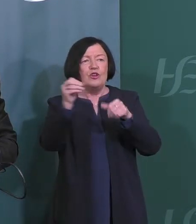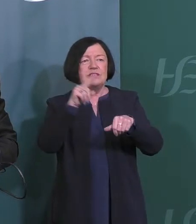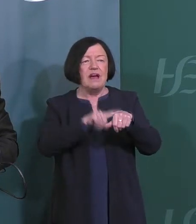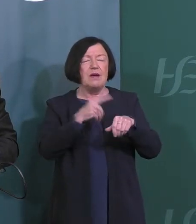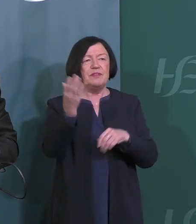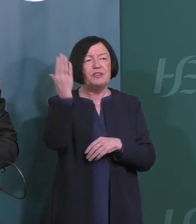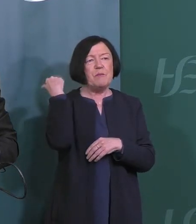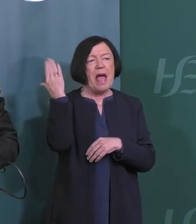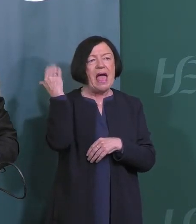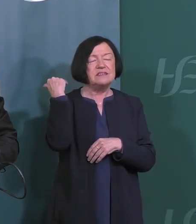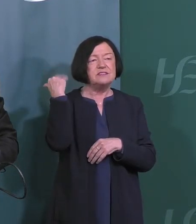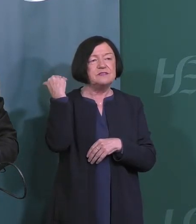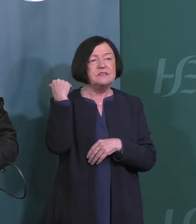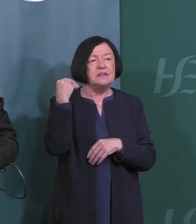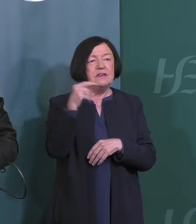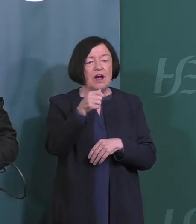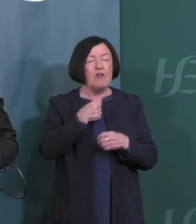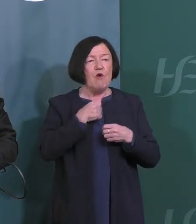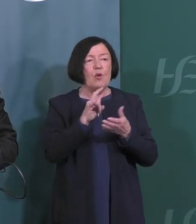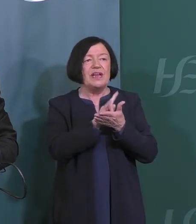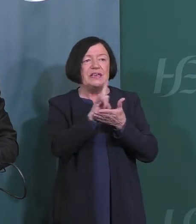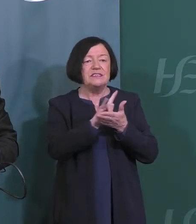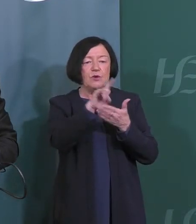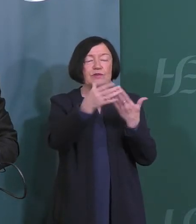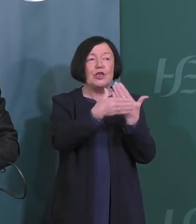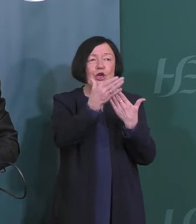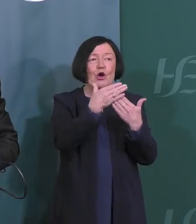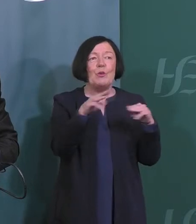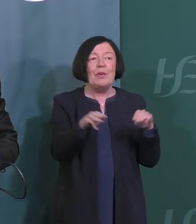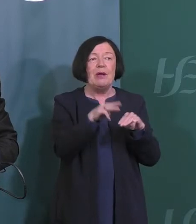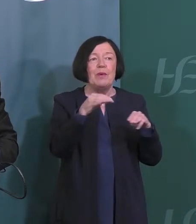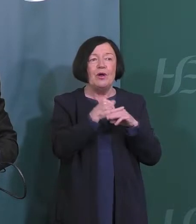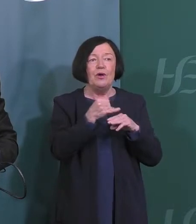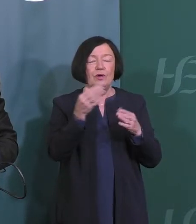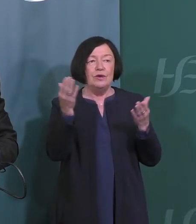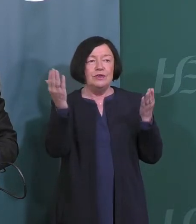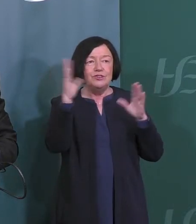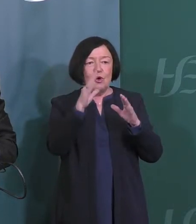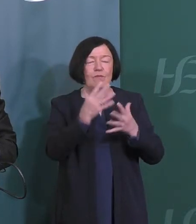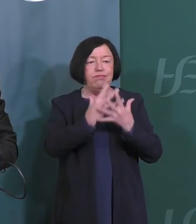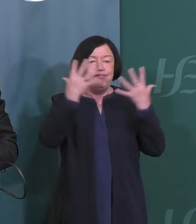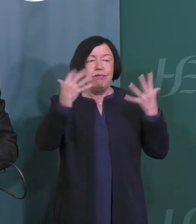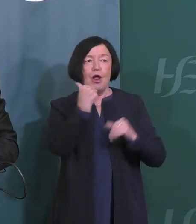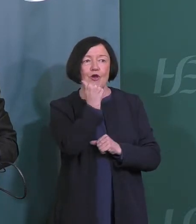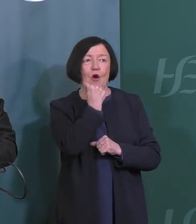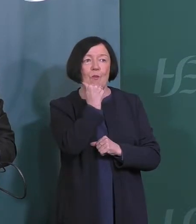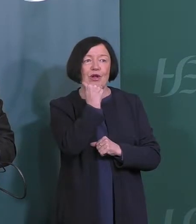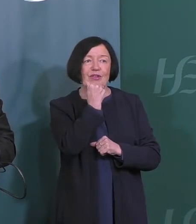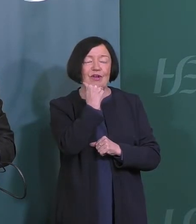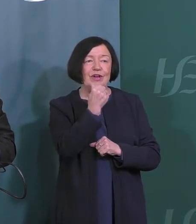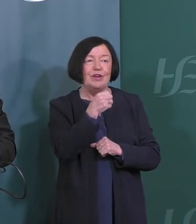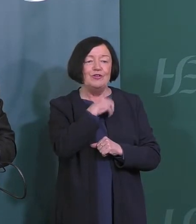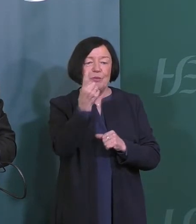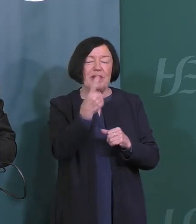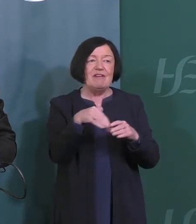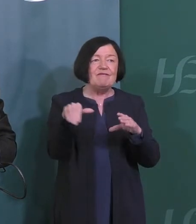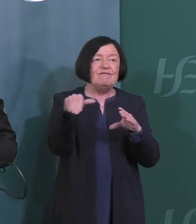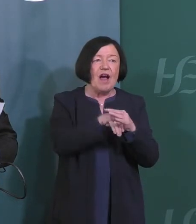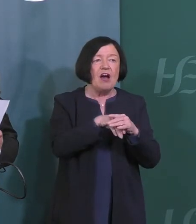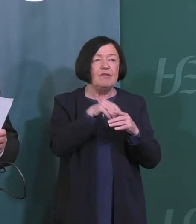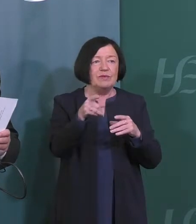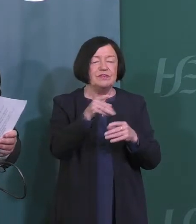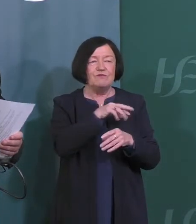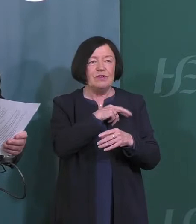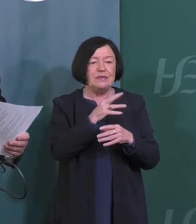in the past of our own history, it was the young people who showed up in great numbers to be part of what was a